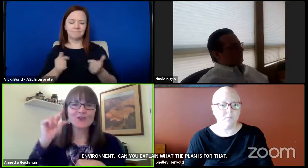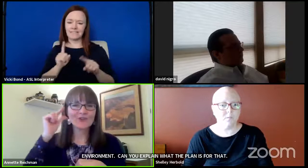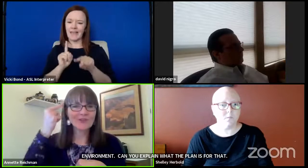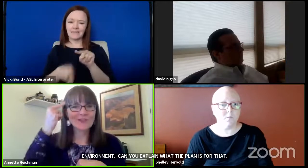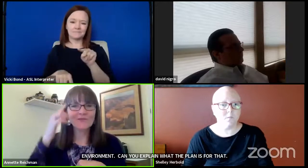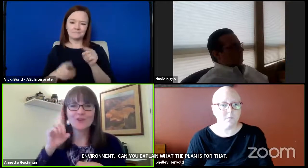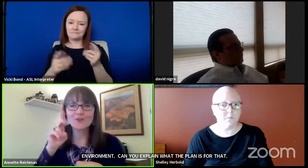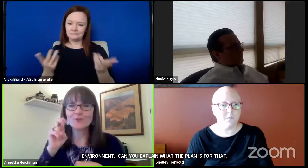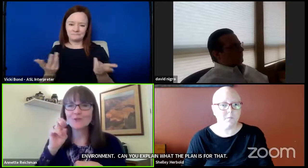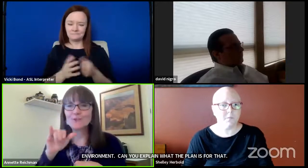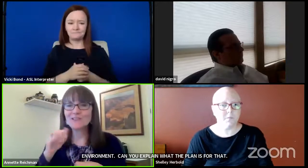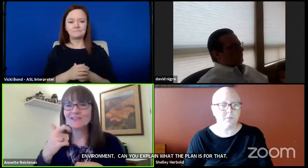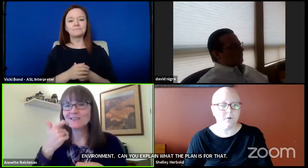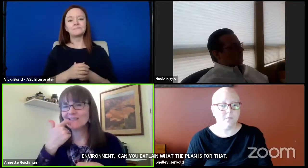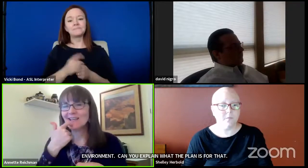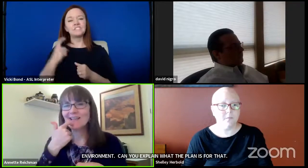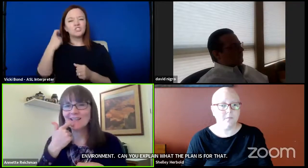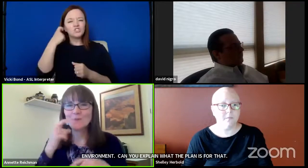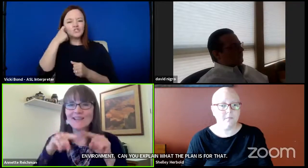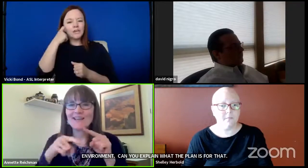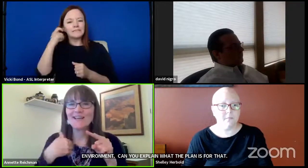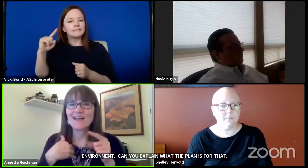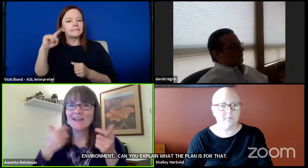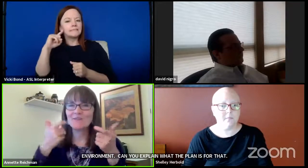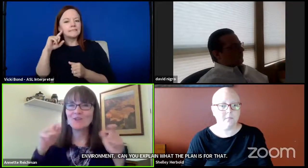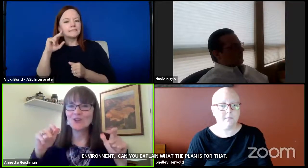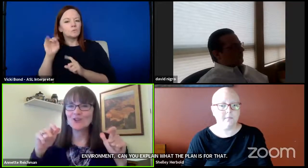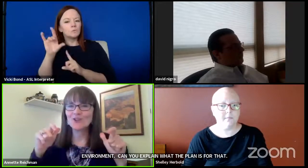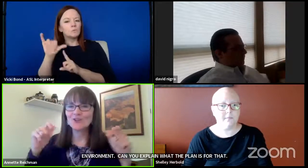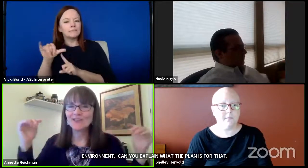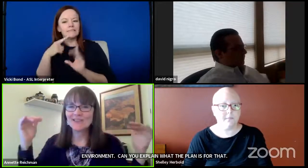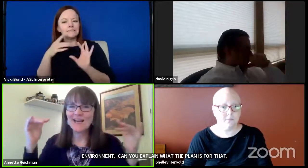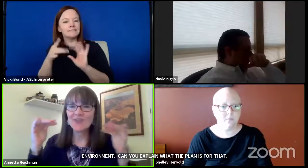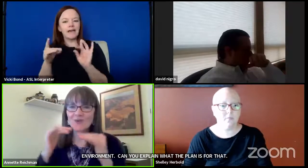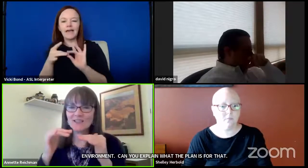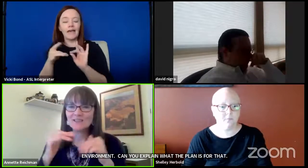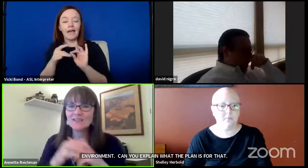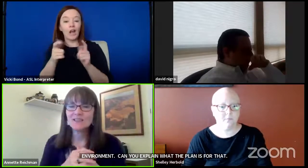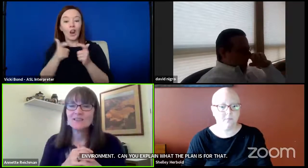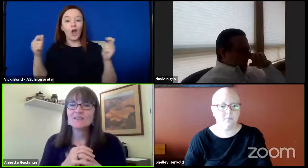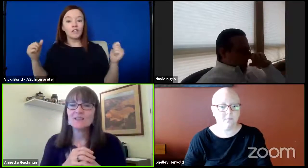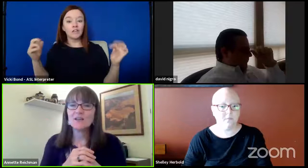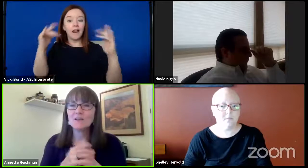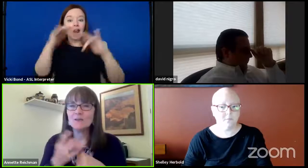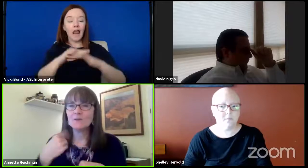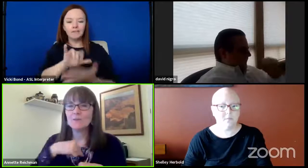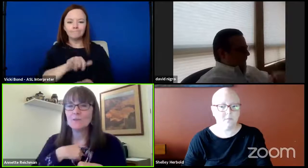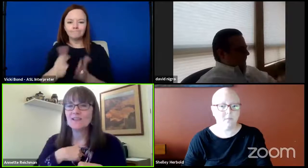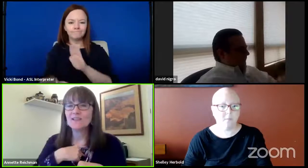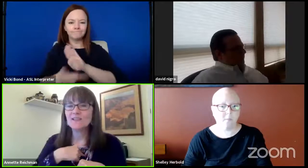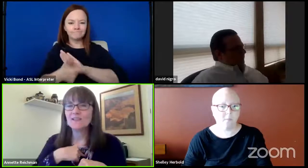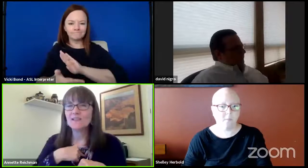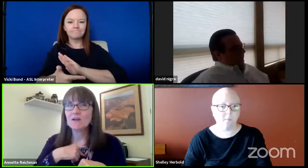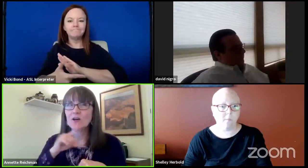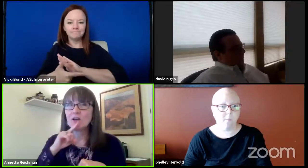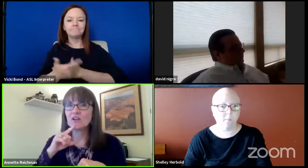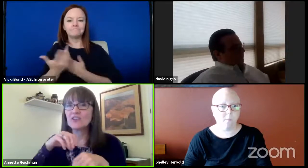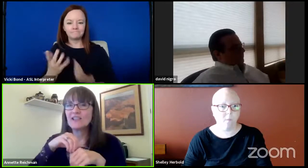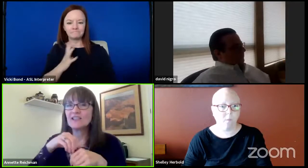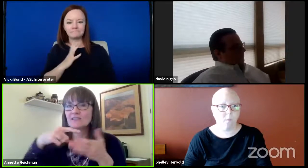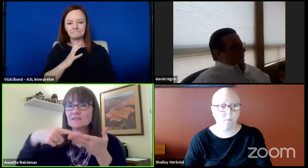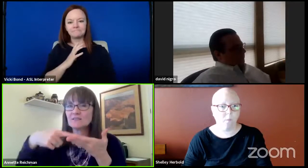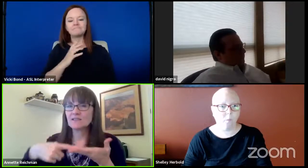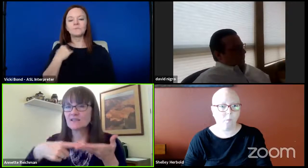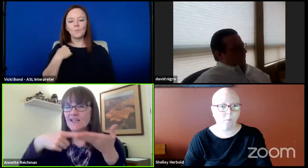just heard Governor Ducey say we can't have large gatherings. So we